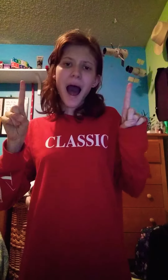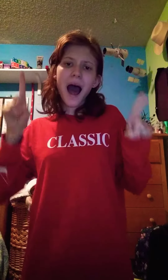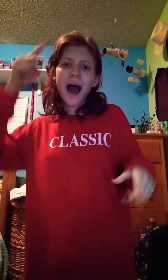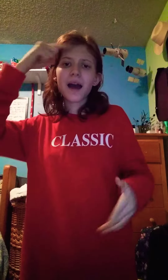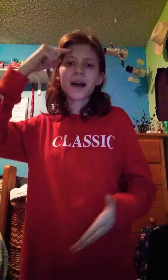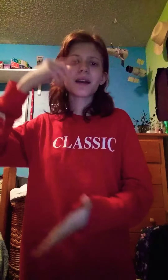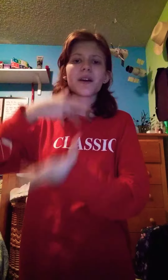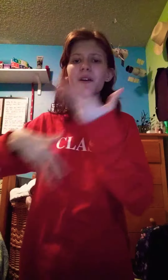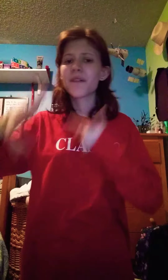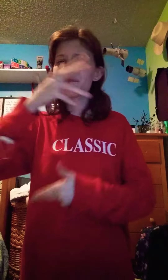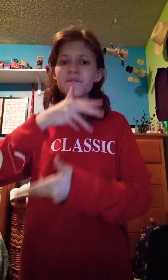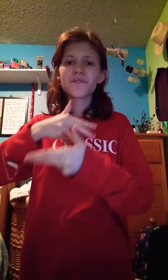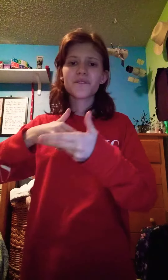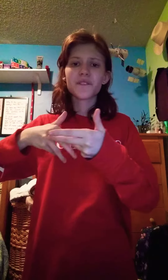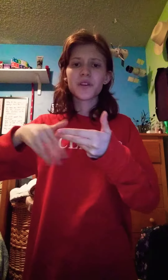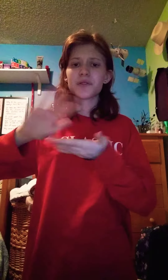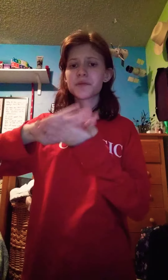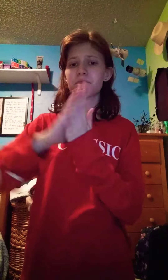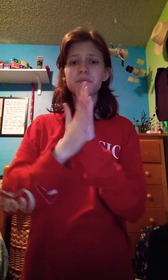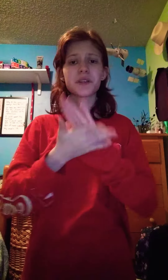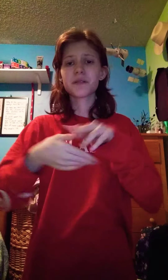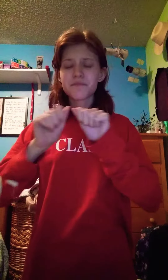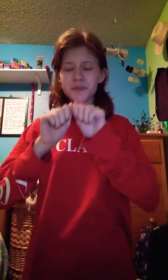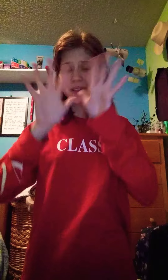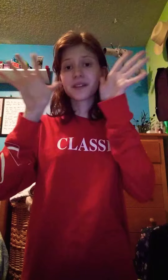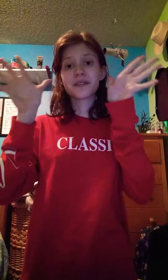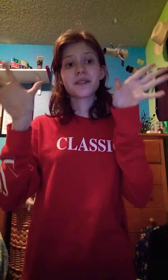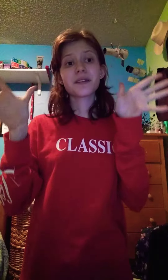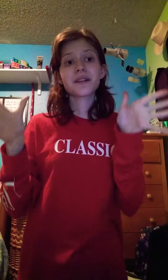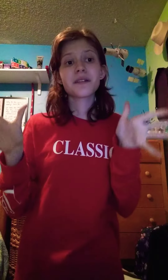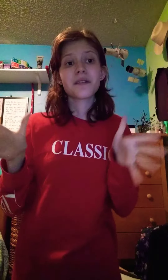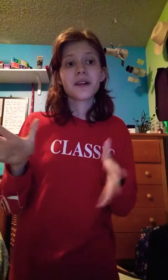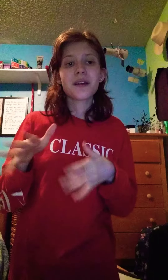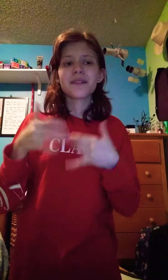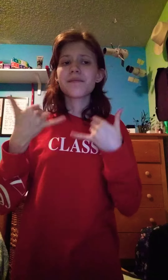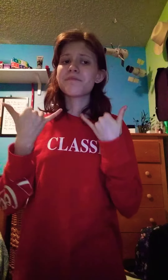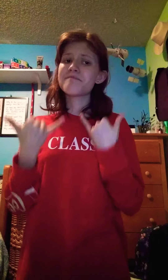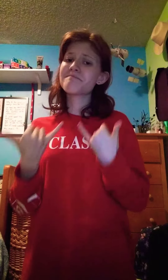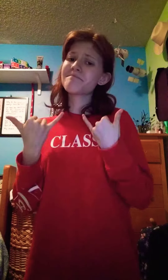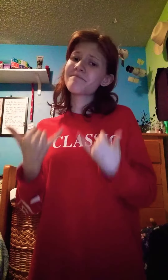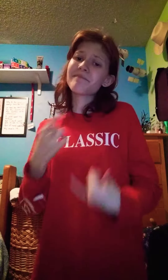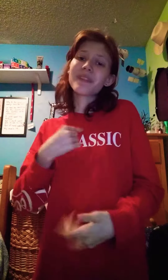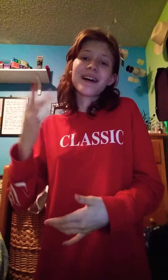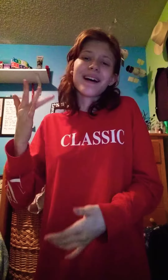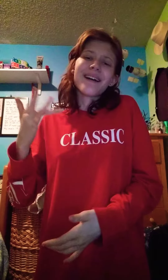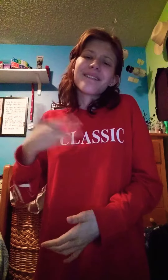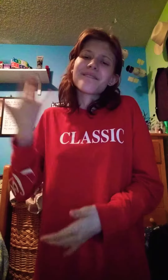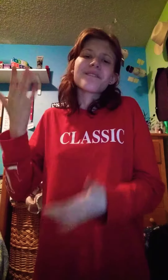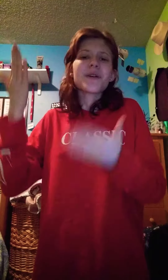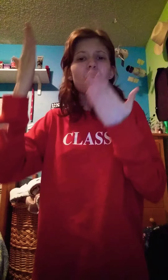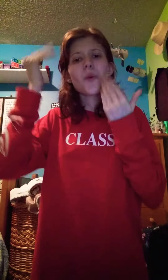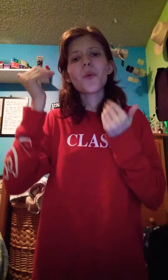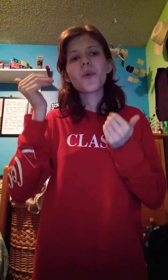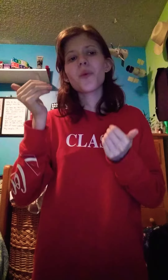like the fog has lifted And at last I see the light